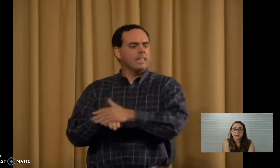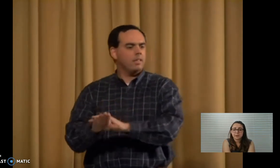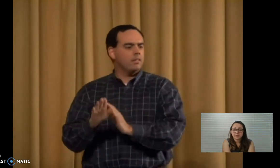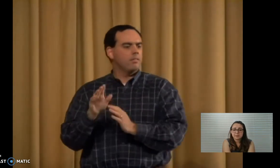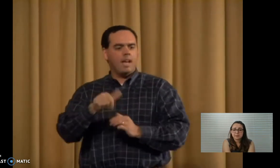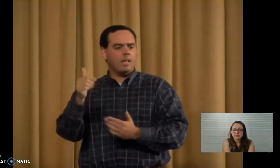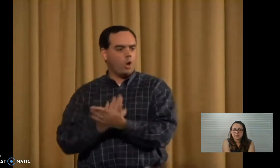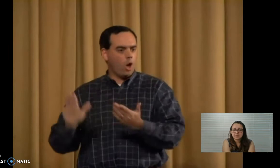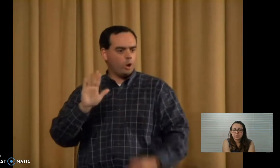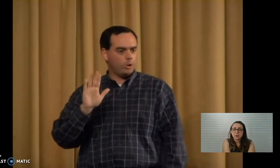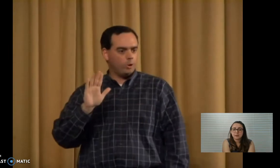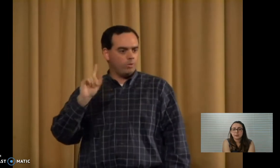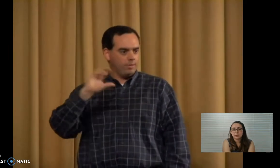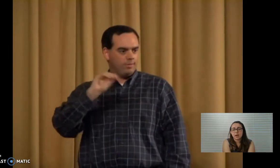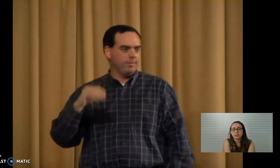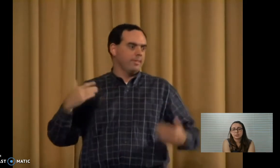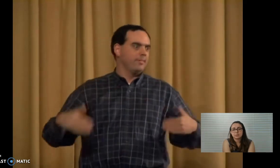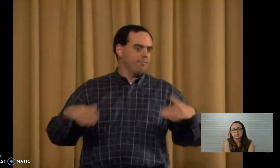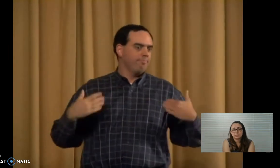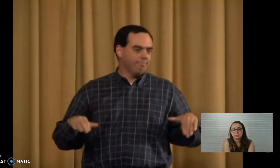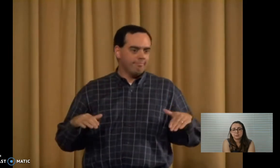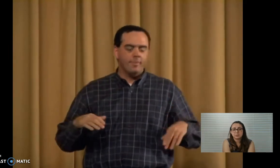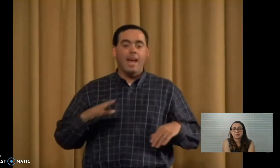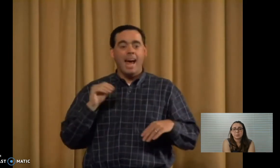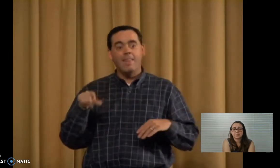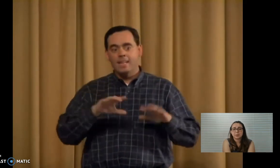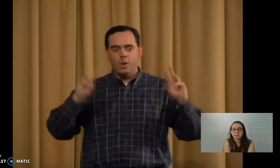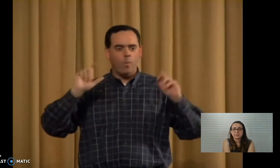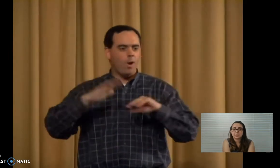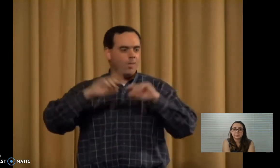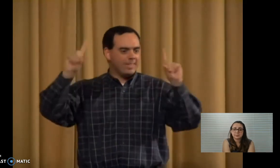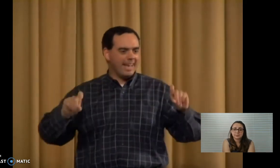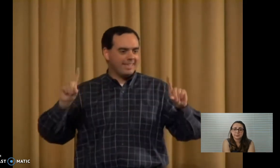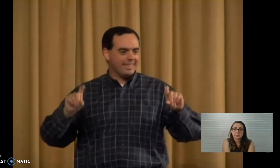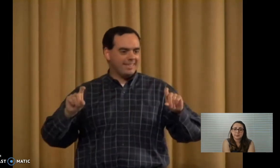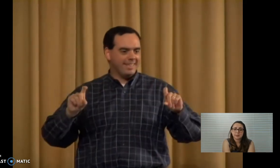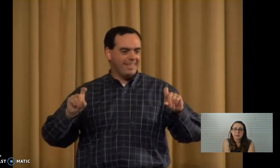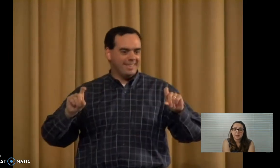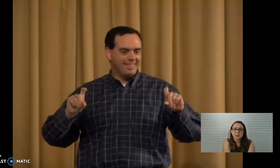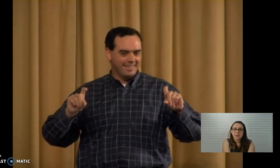100% of the graduates go on to go to college, which is super impressive too.